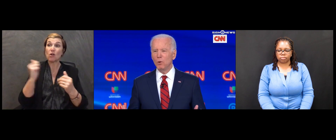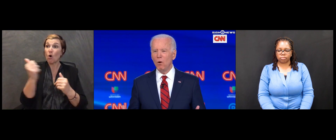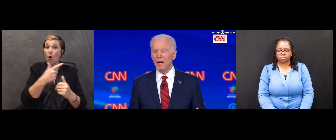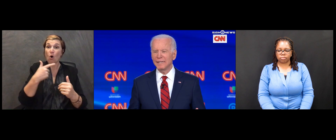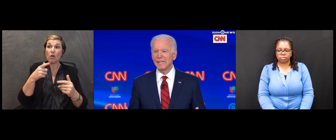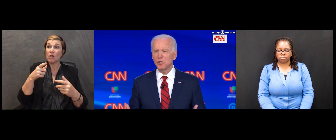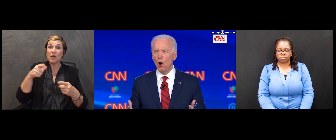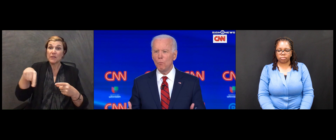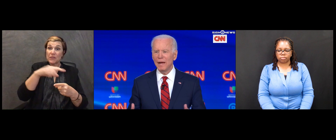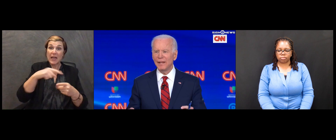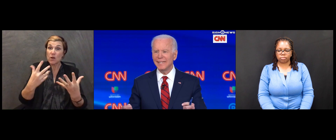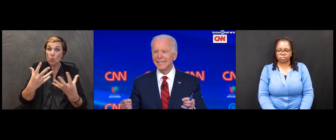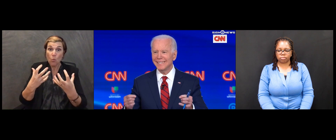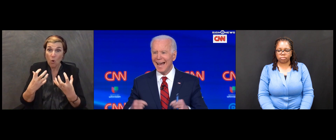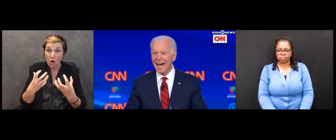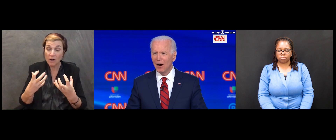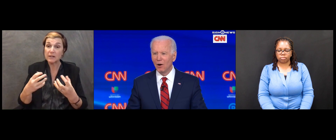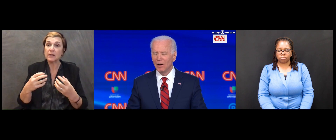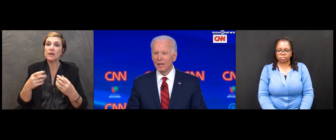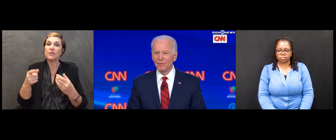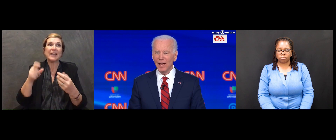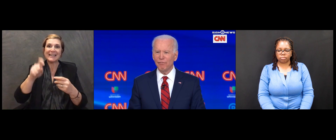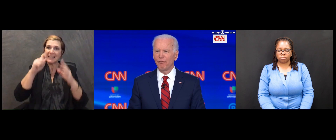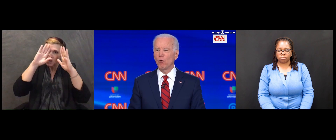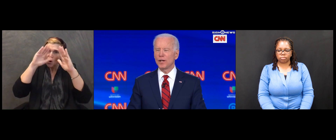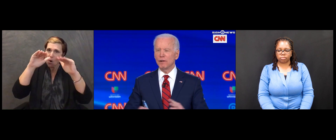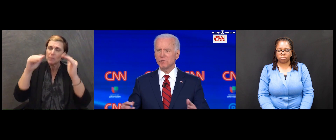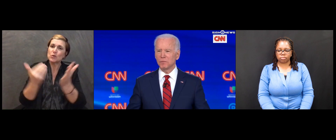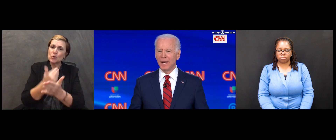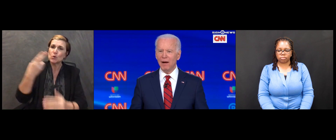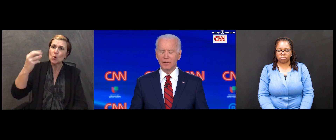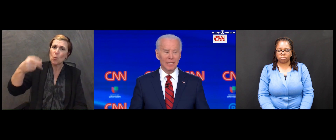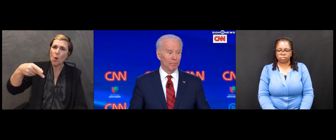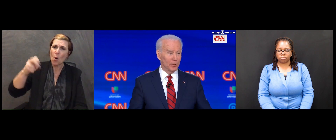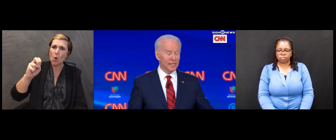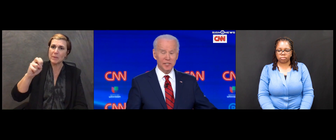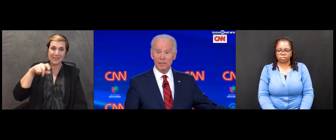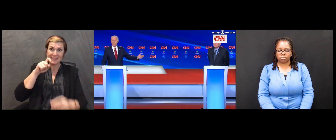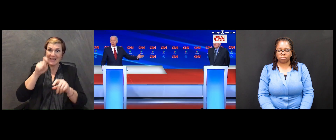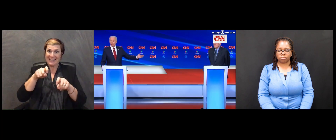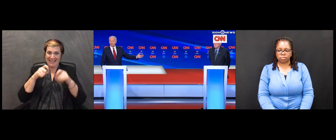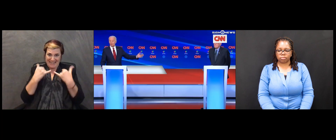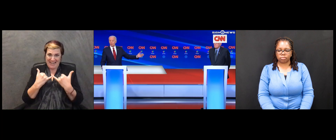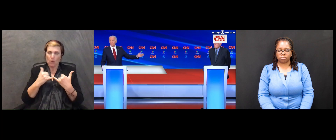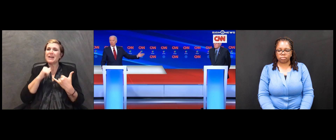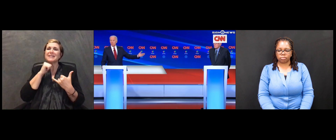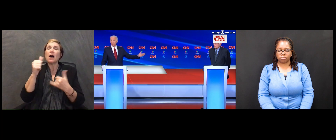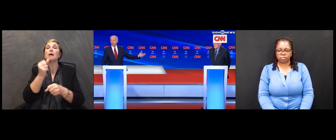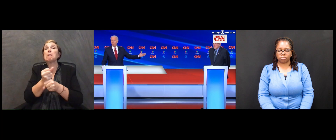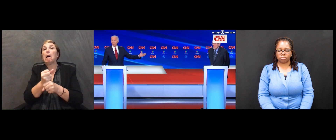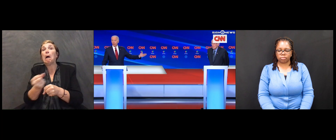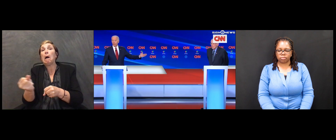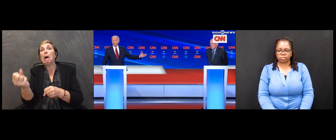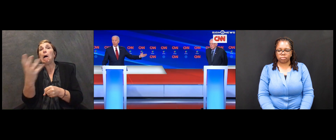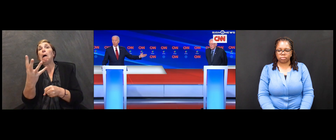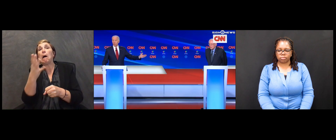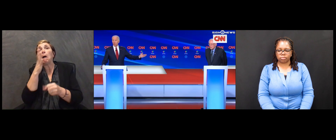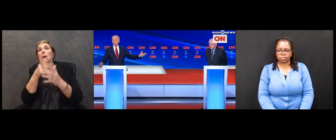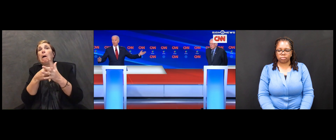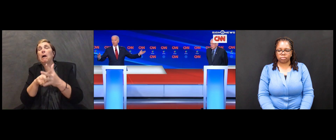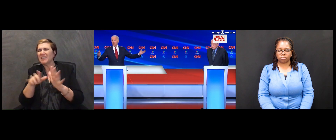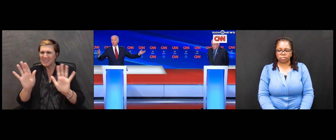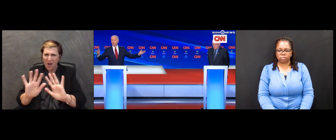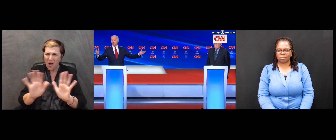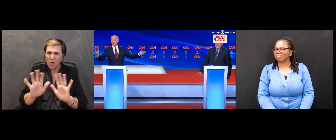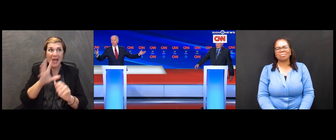what people want is hope, and they need it now, not 4 years from now. And Bernie still hasn't told us how he's going to pay for it. We're